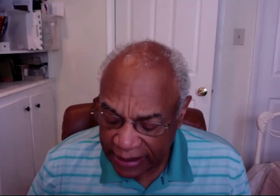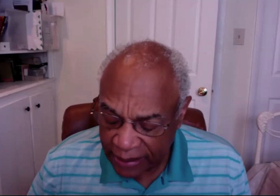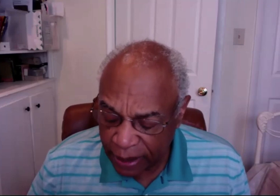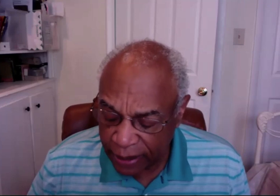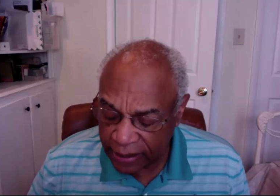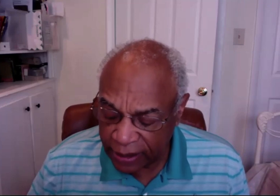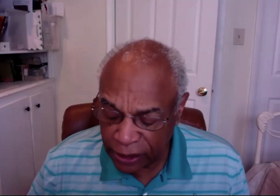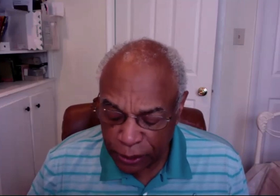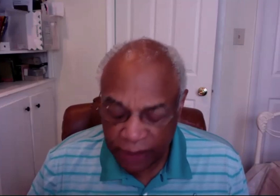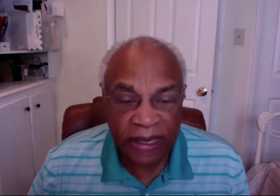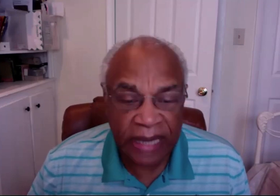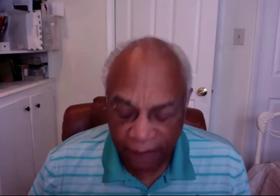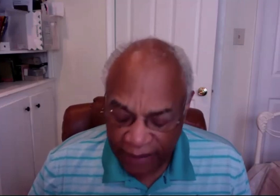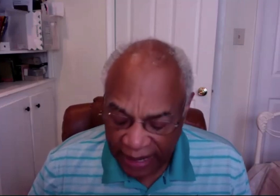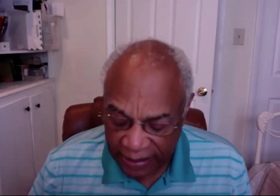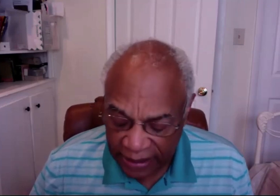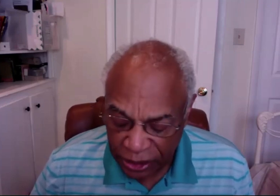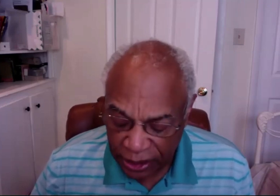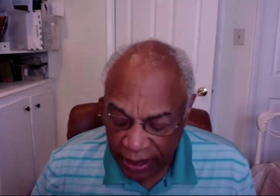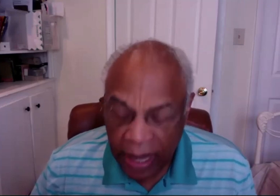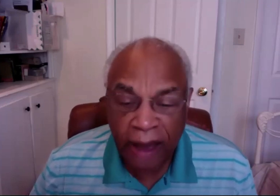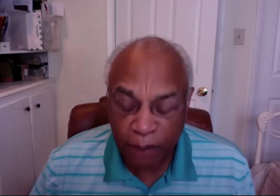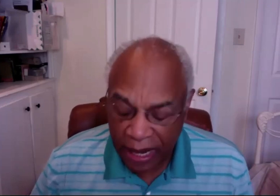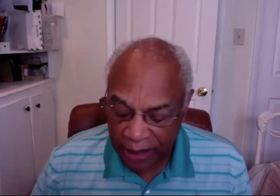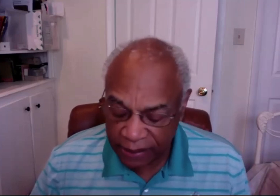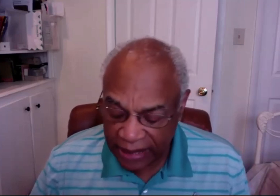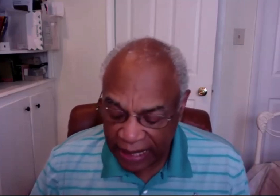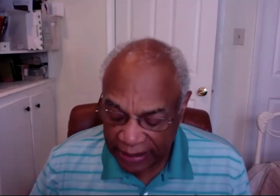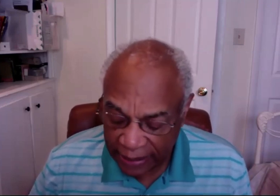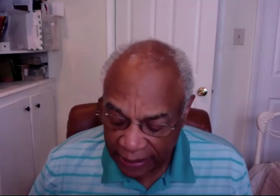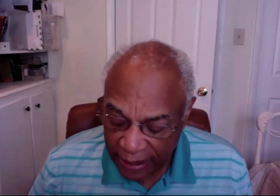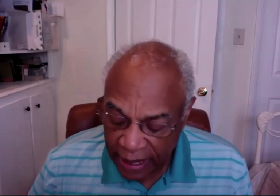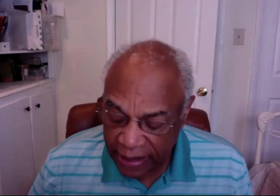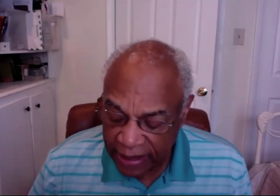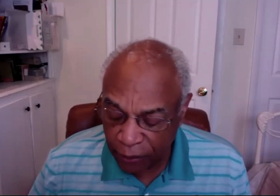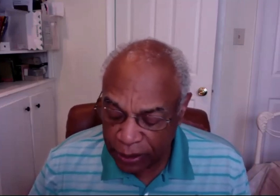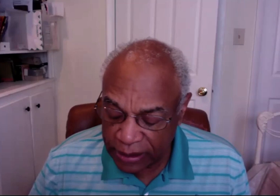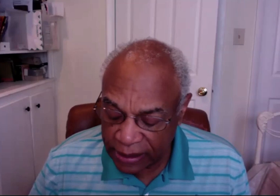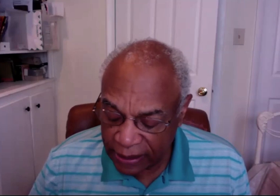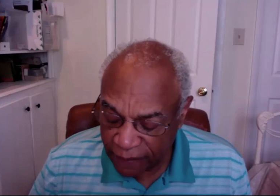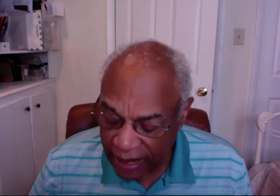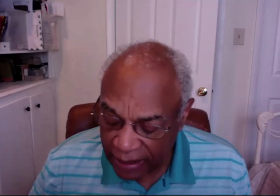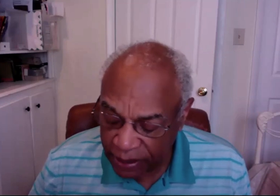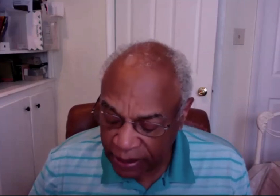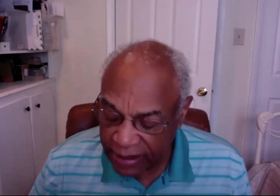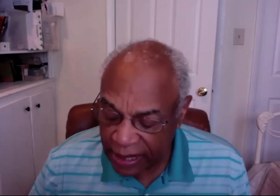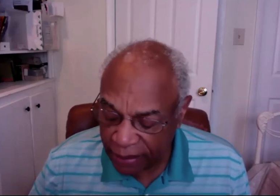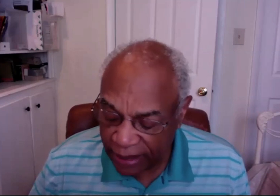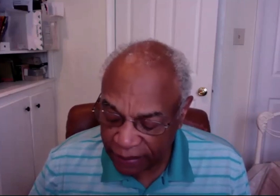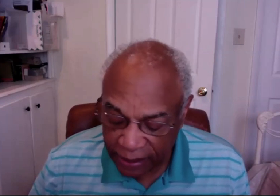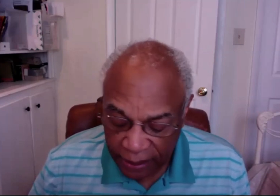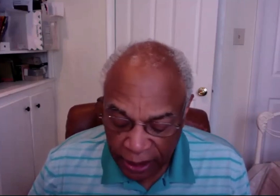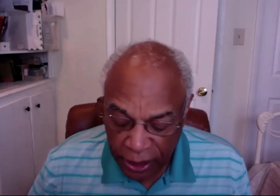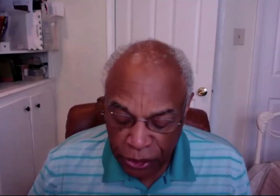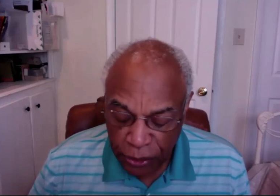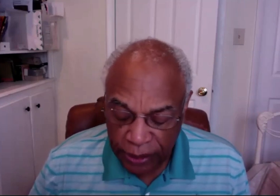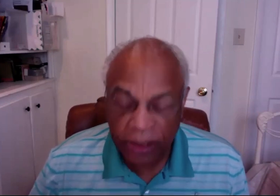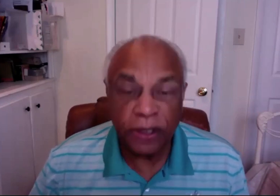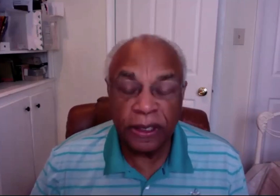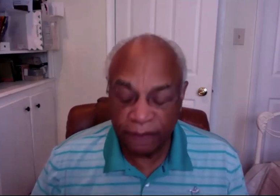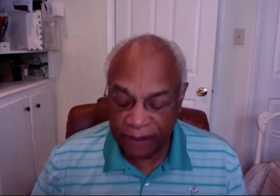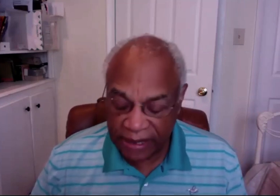popularized in America the use of the nonviolent teaching of Mahatma Gandhi that was developed in South Africa